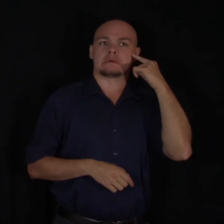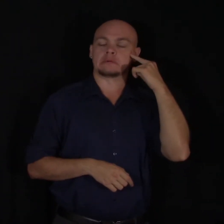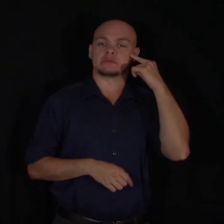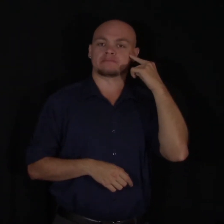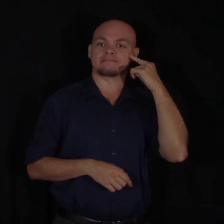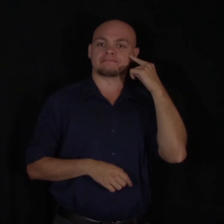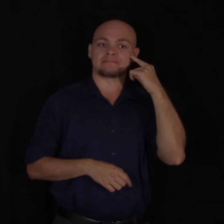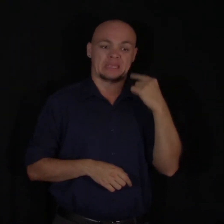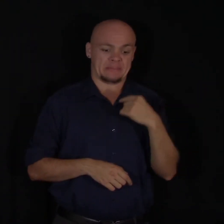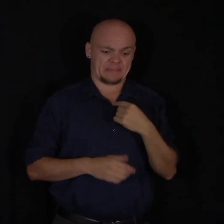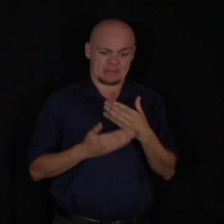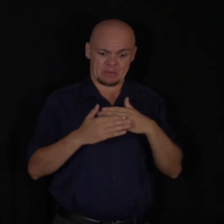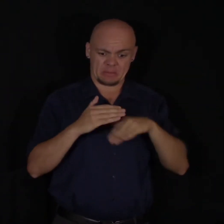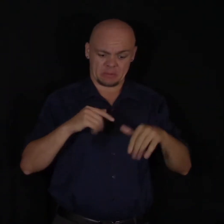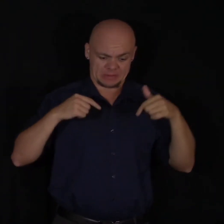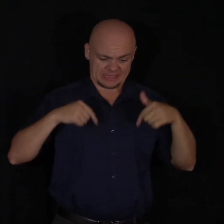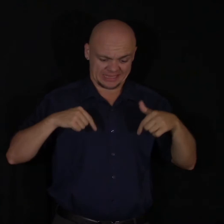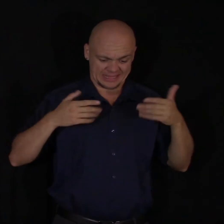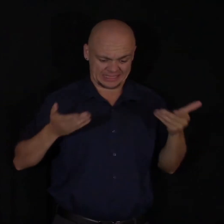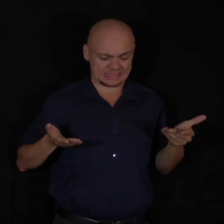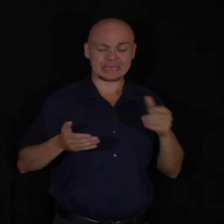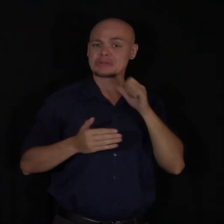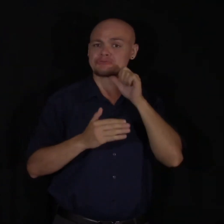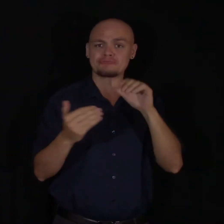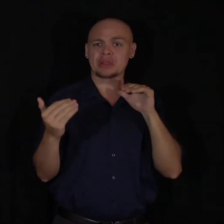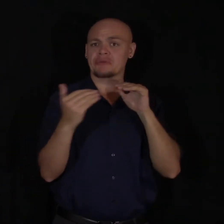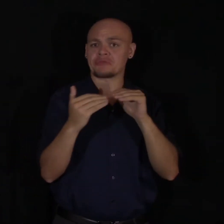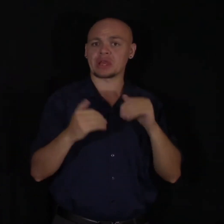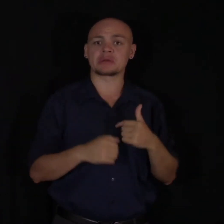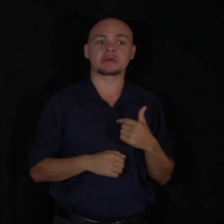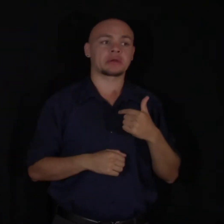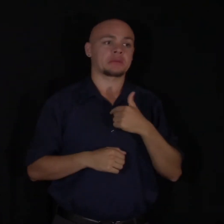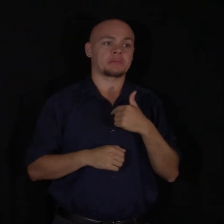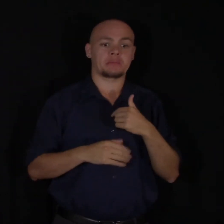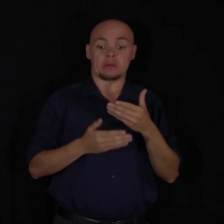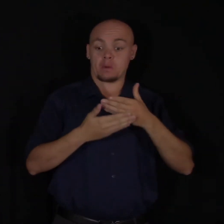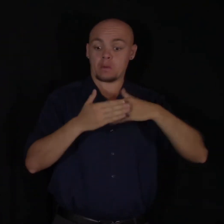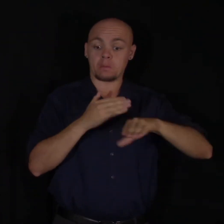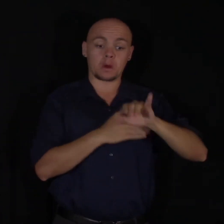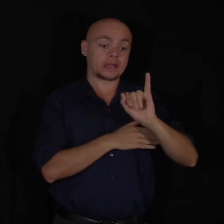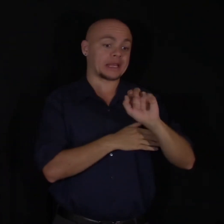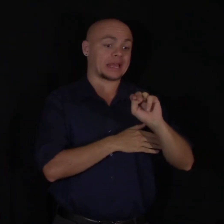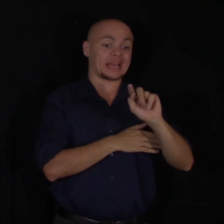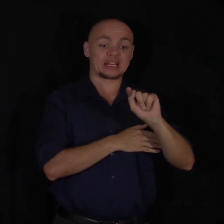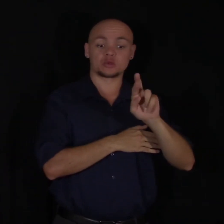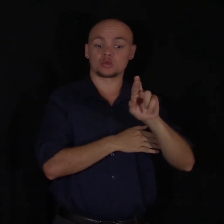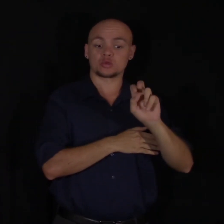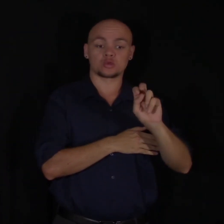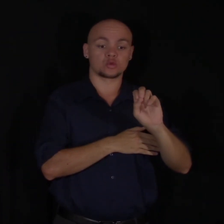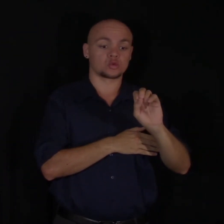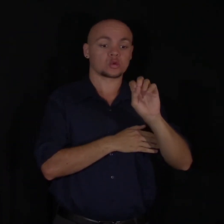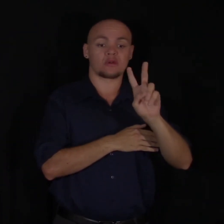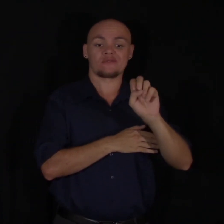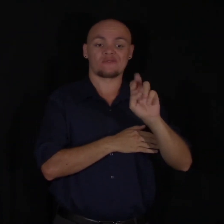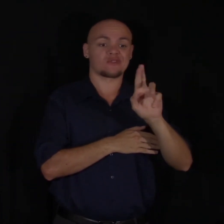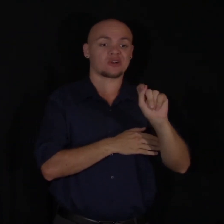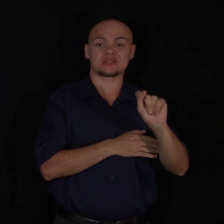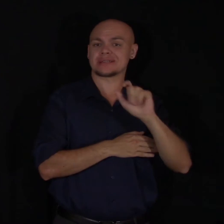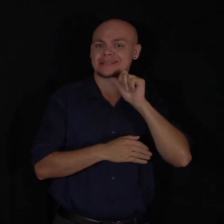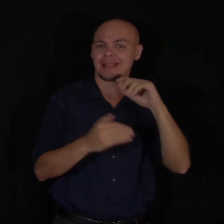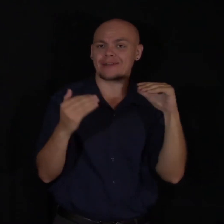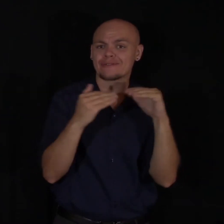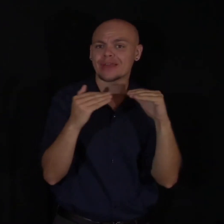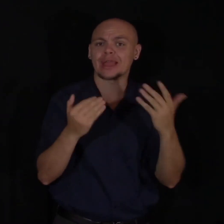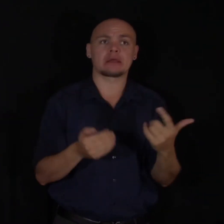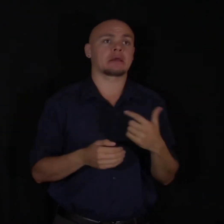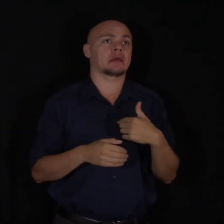that I was born this way because, I'm born an introvert. I can't really go up to people and talk to them. I can't